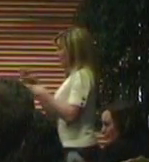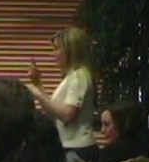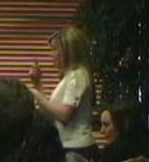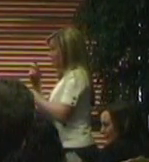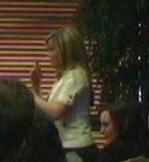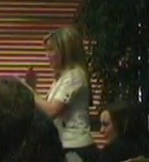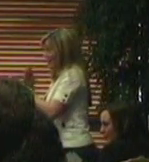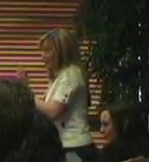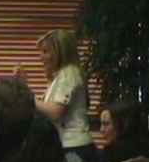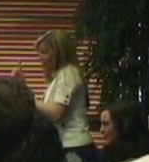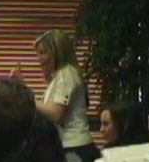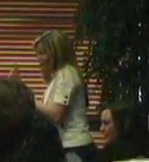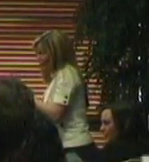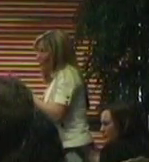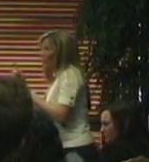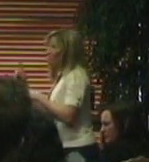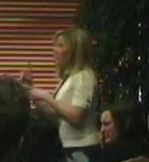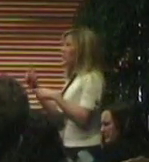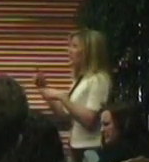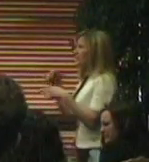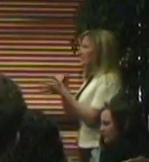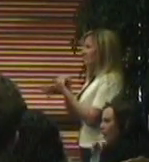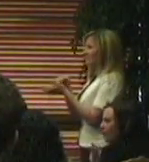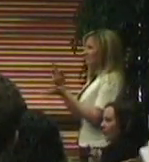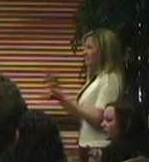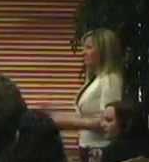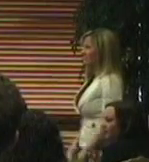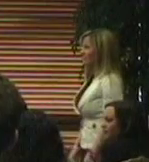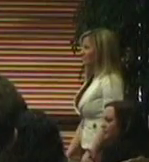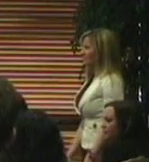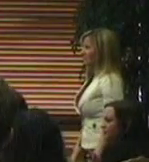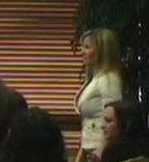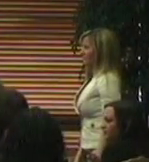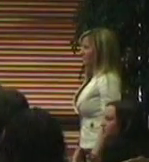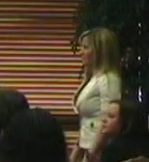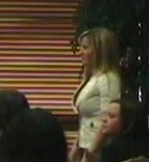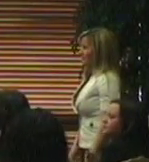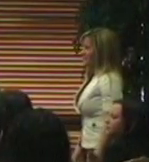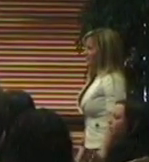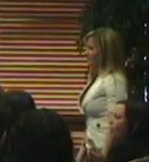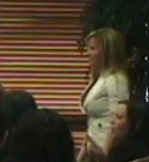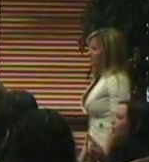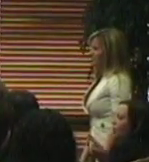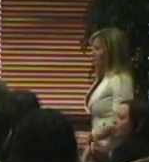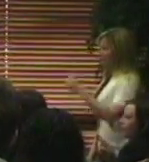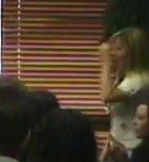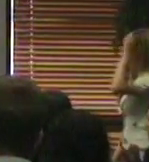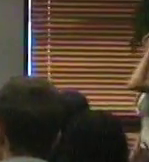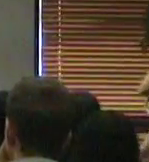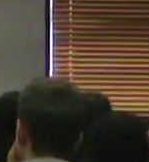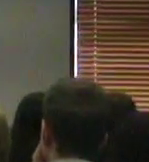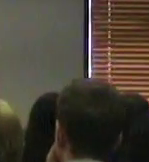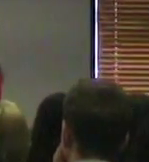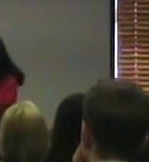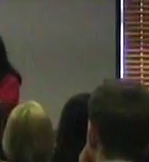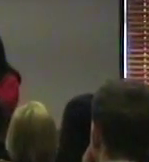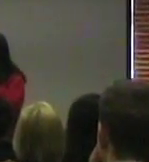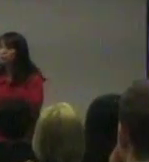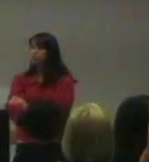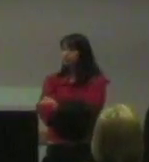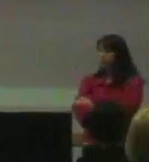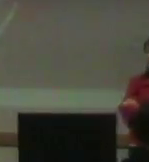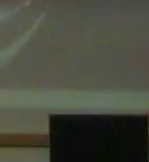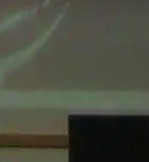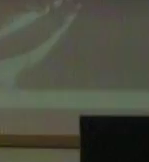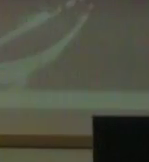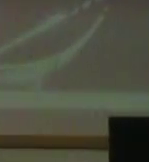Where would the interpreter stand while you're teaching fencing? How would you best protect the interpreter? Okay. Fencing is done on a